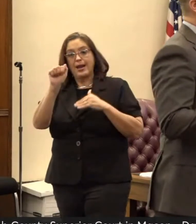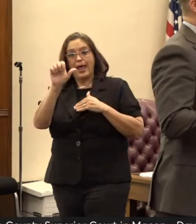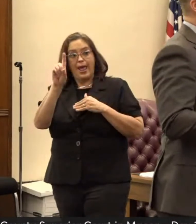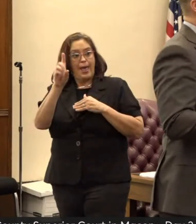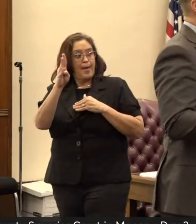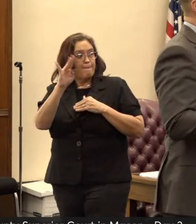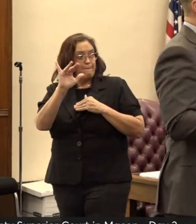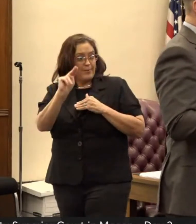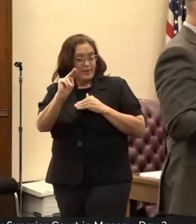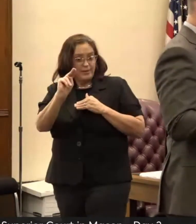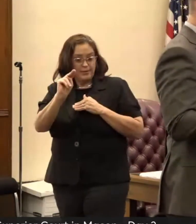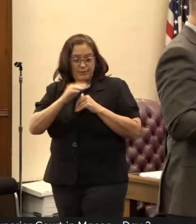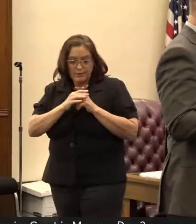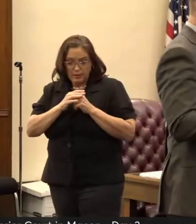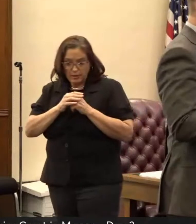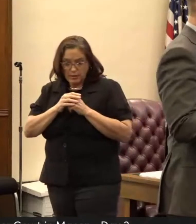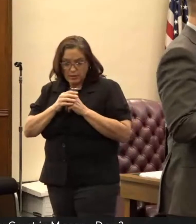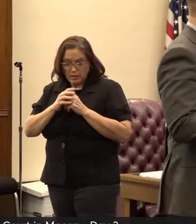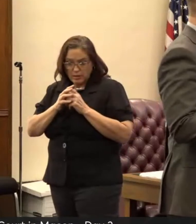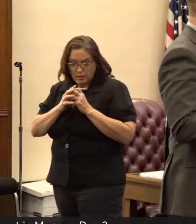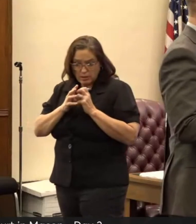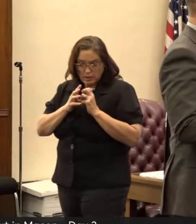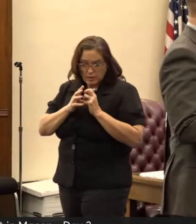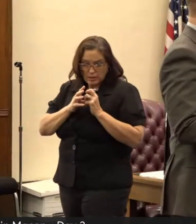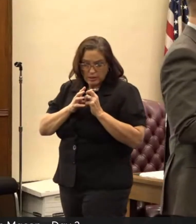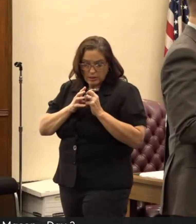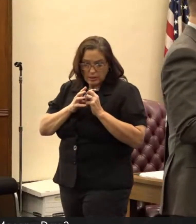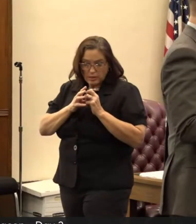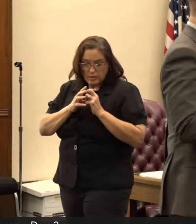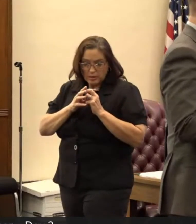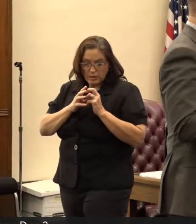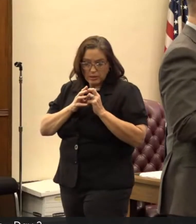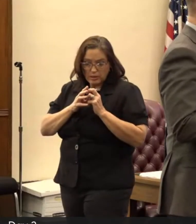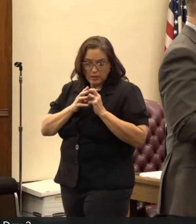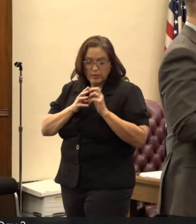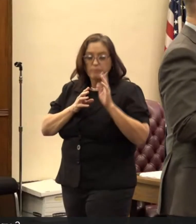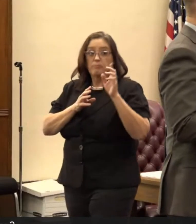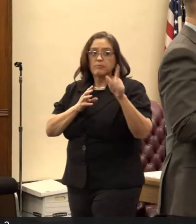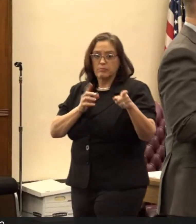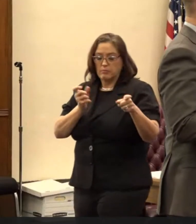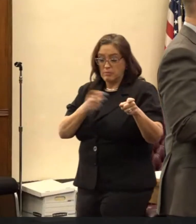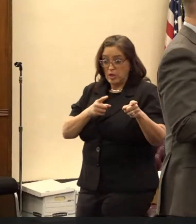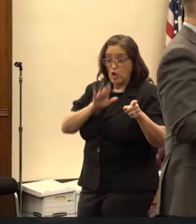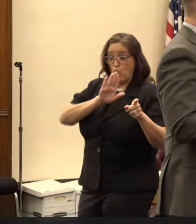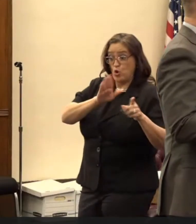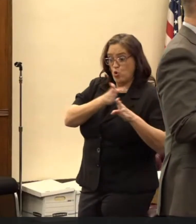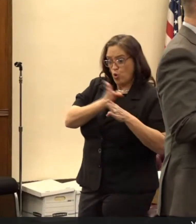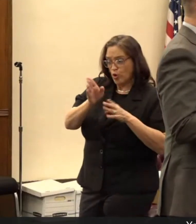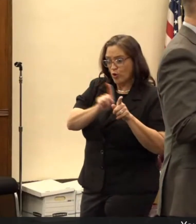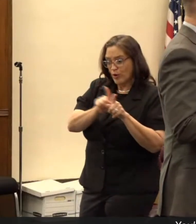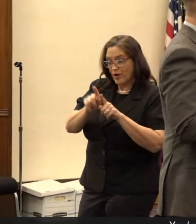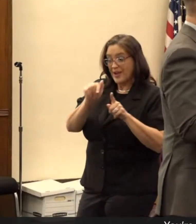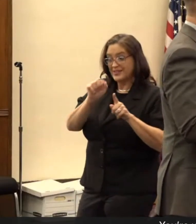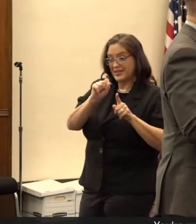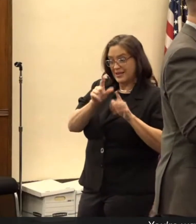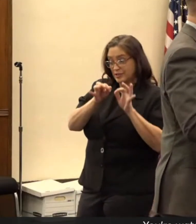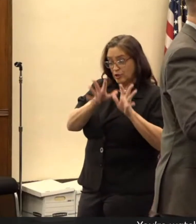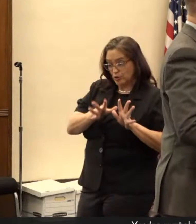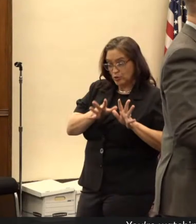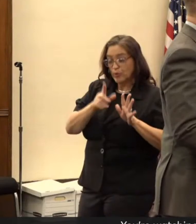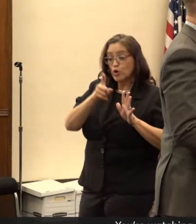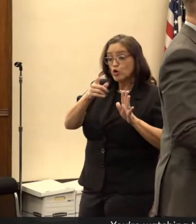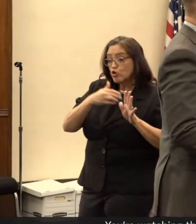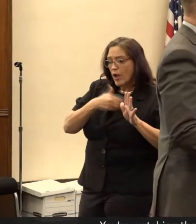And in terms of your career as a sign language interpreter, do you have any manner of professional